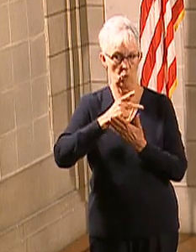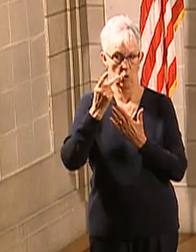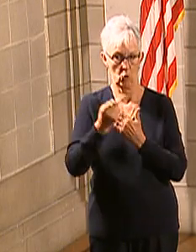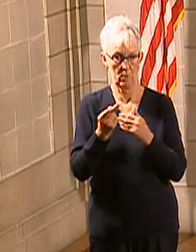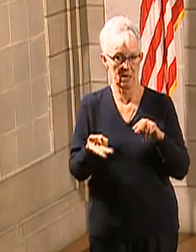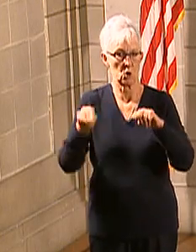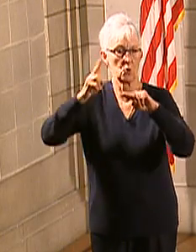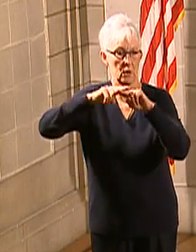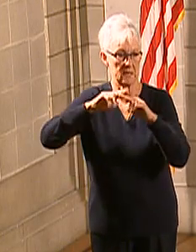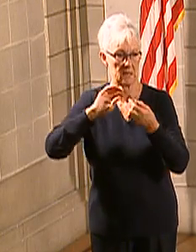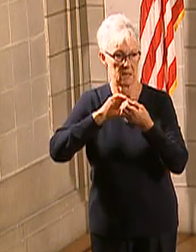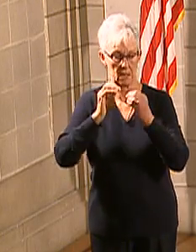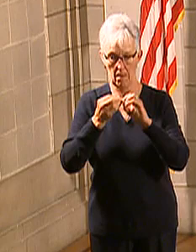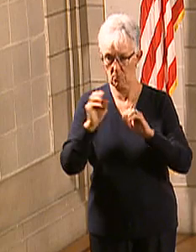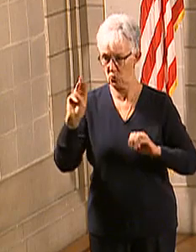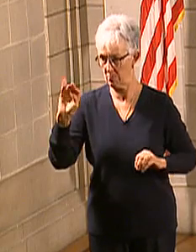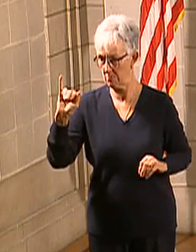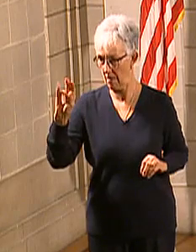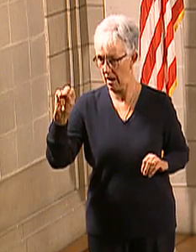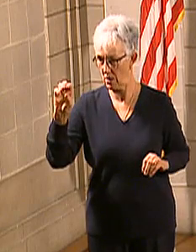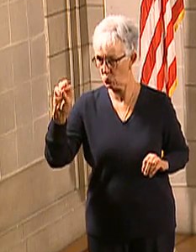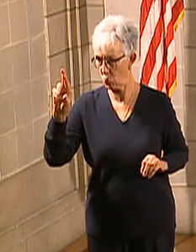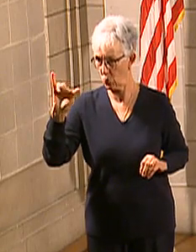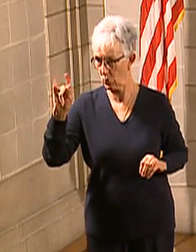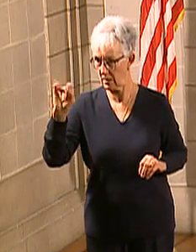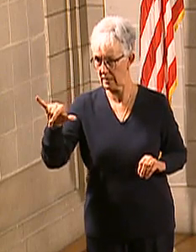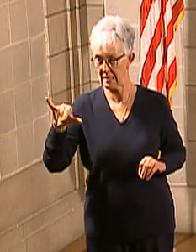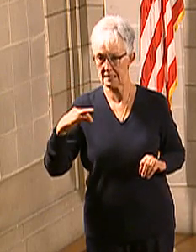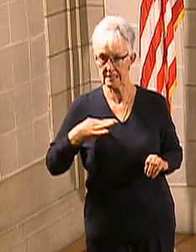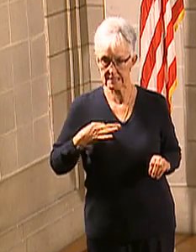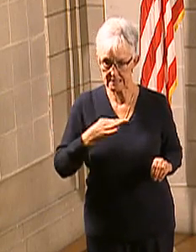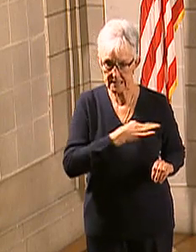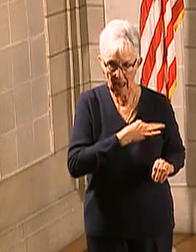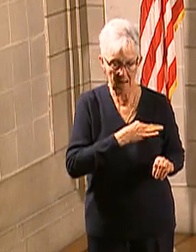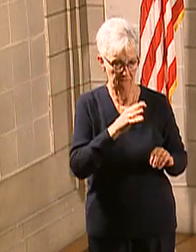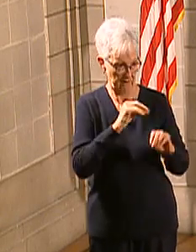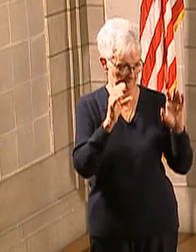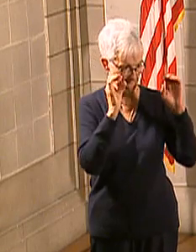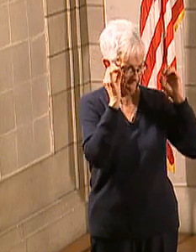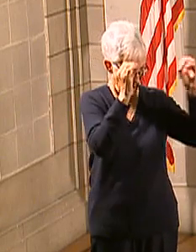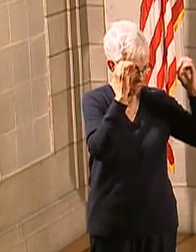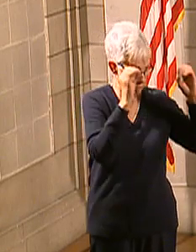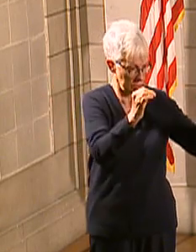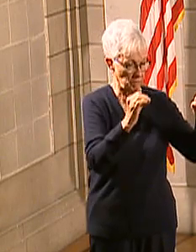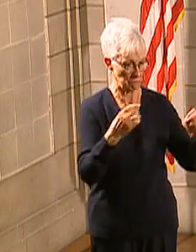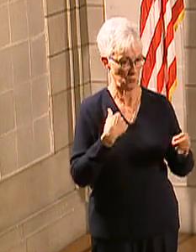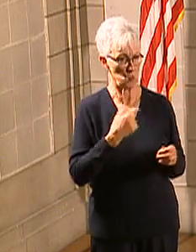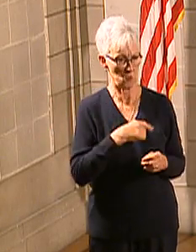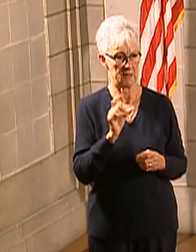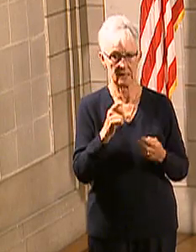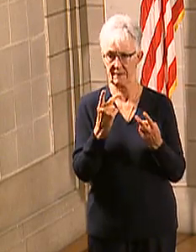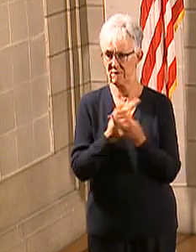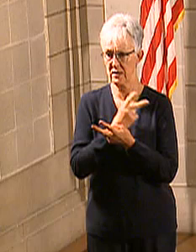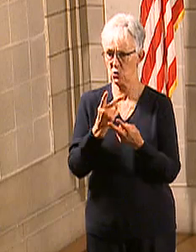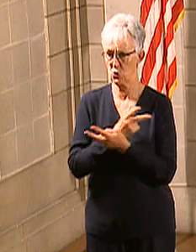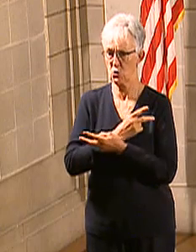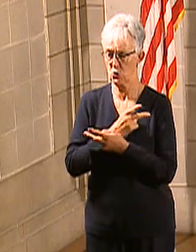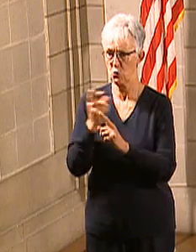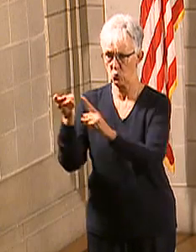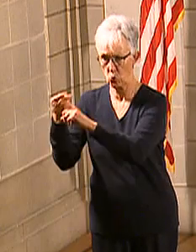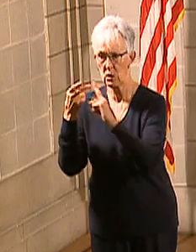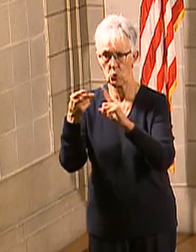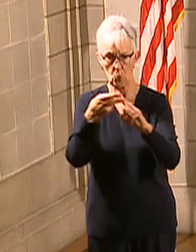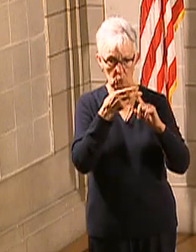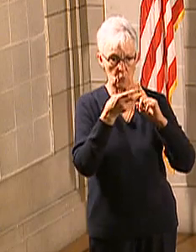students, staff, and faculty, which, that's a good thing, that we should be trying to figure out how we get more participation from minorities. We do it at the